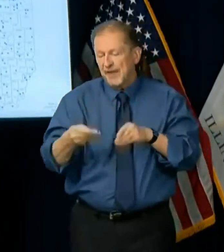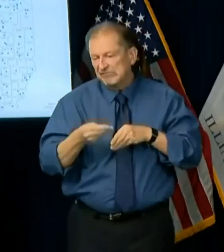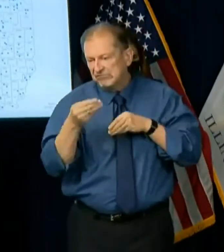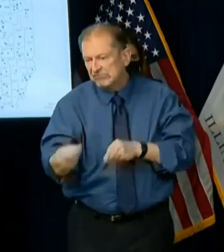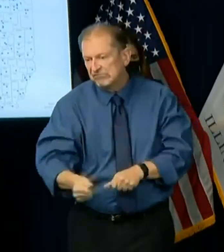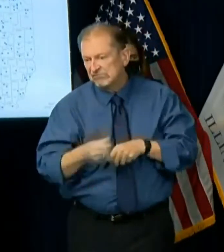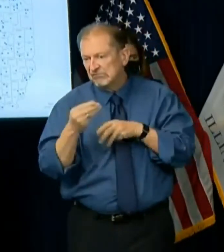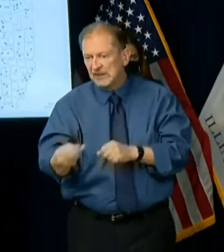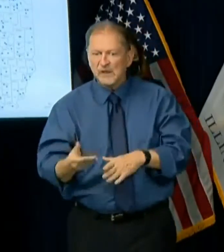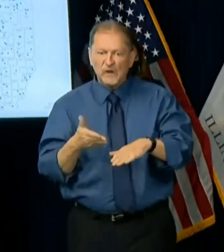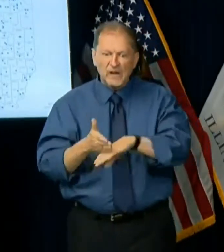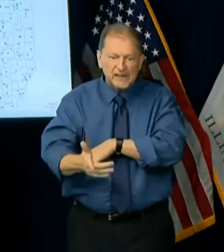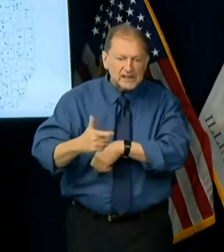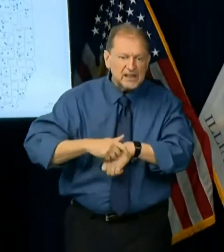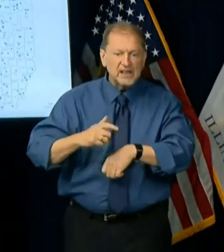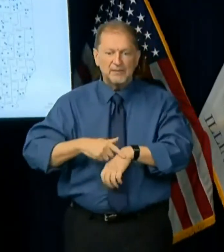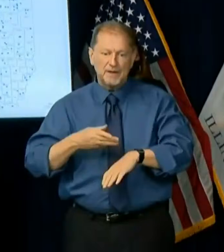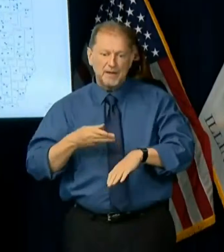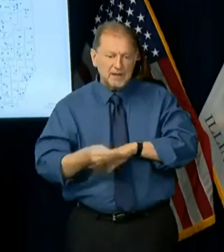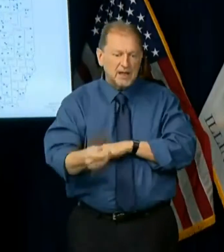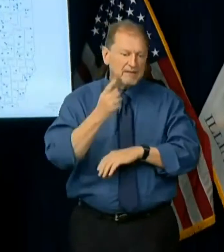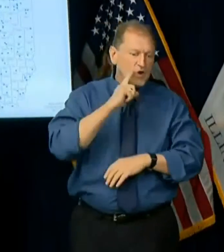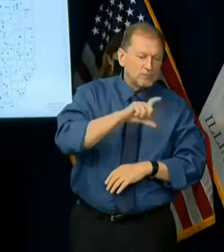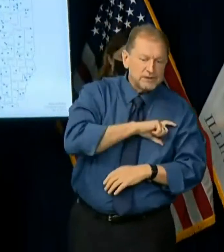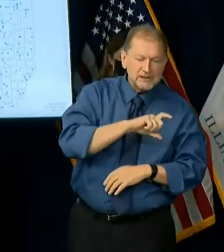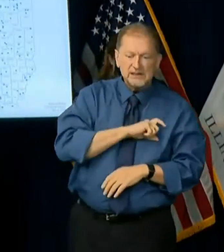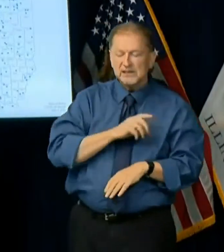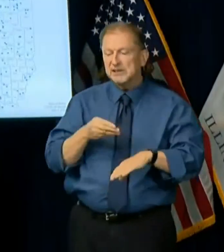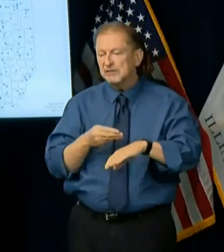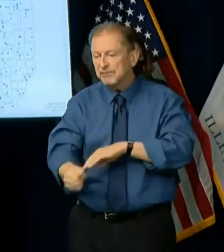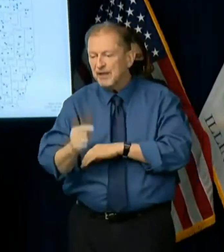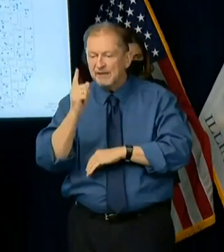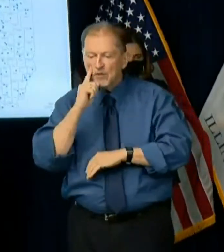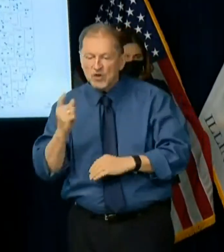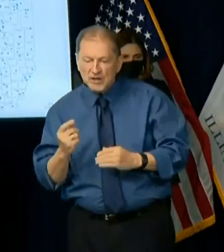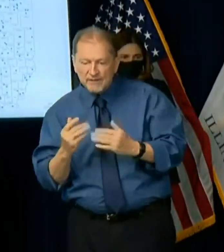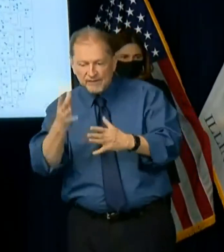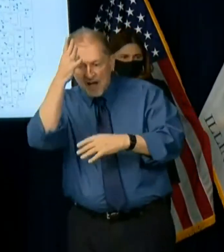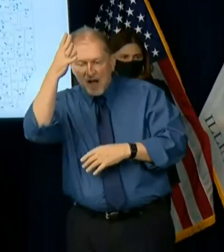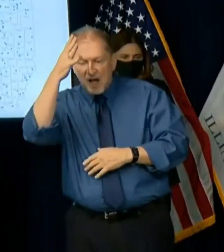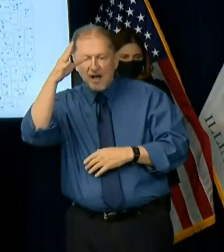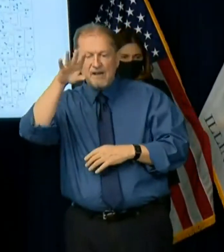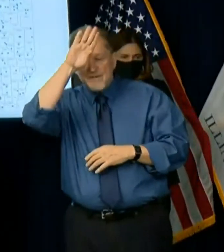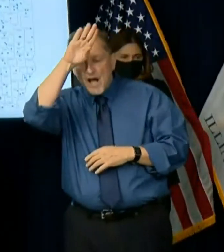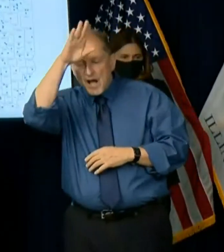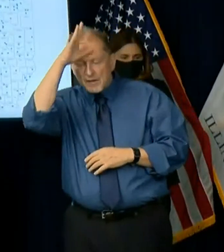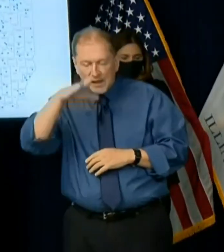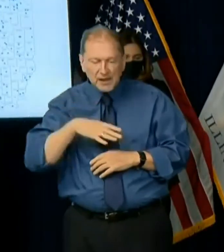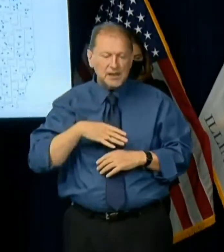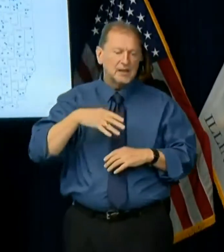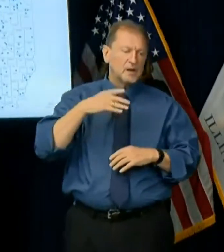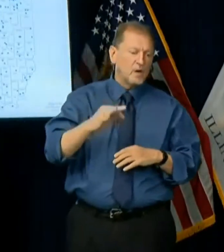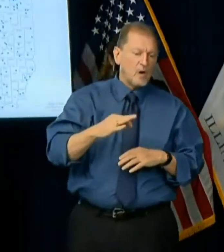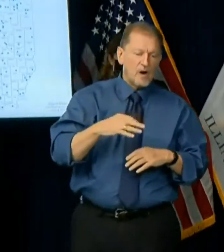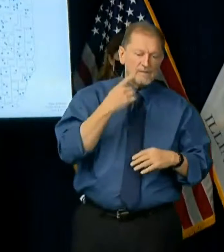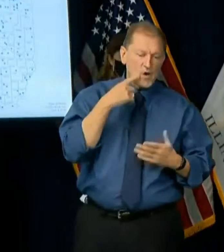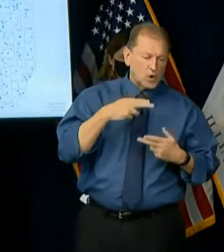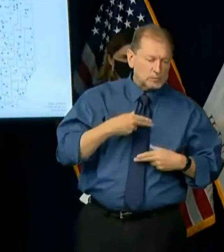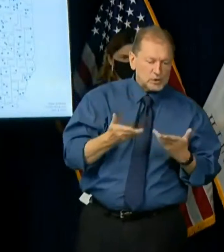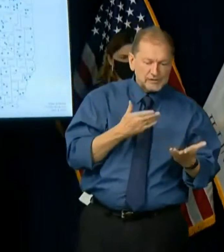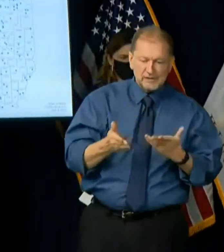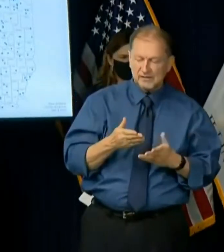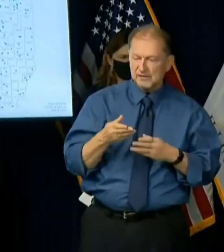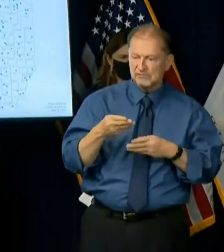incurred during the public health emergency, such as overtime payroll for first responders or local human